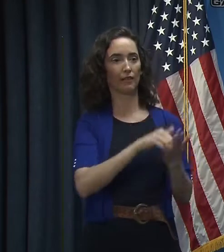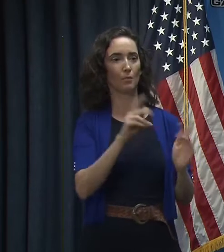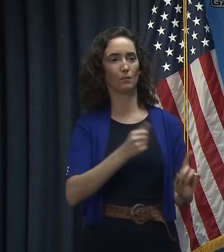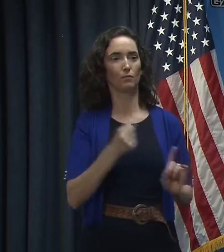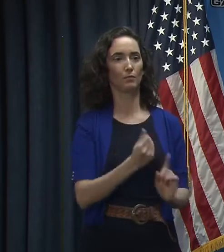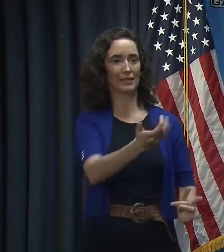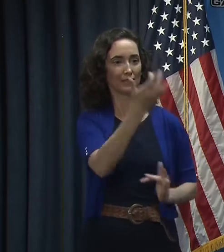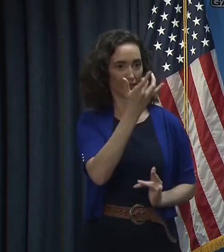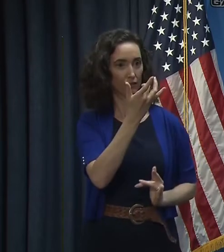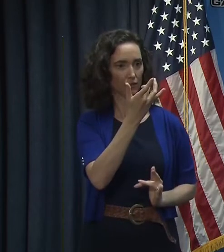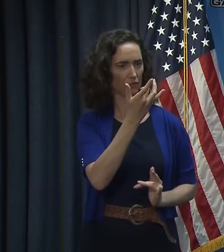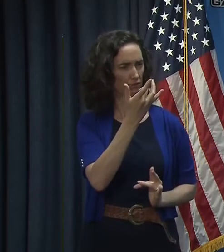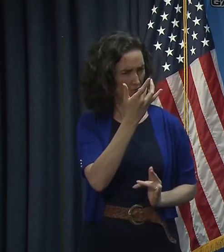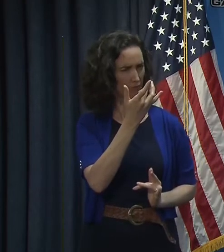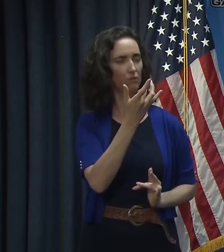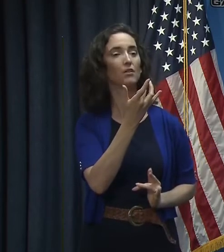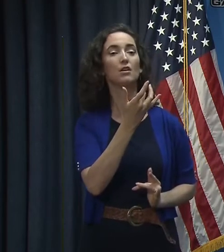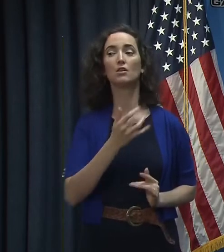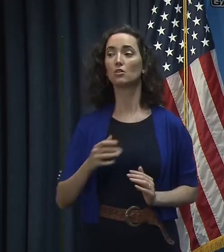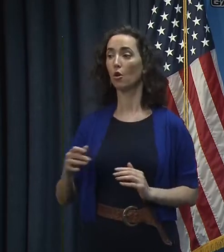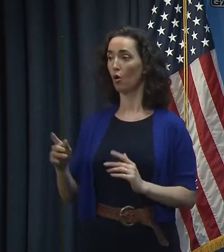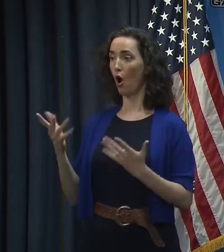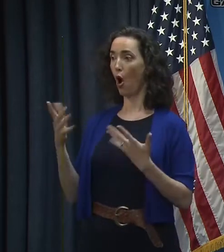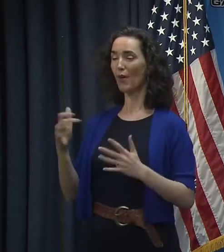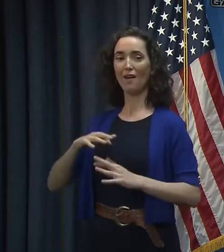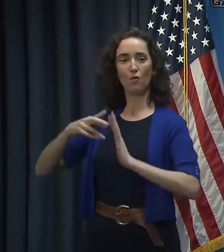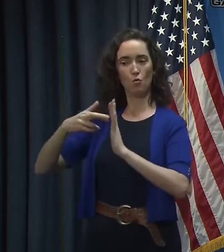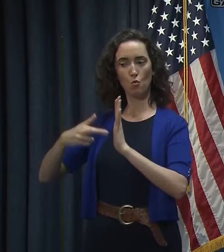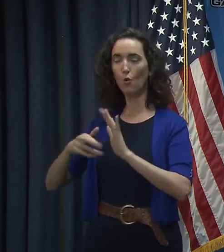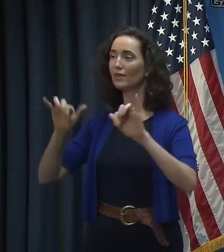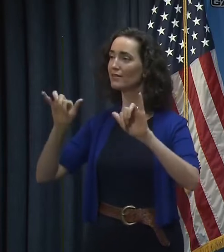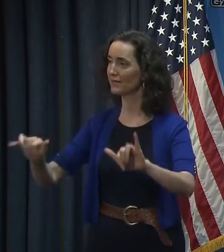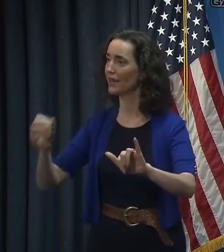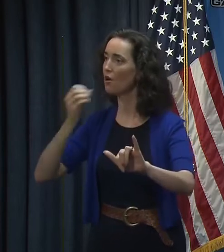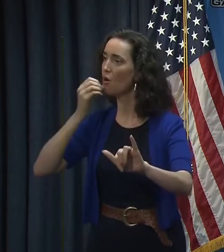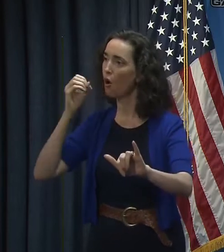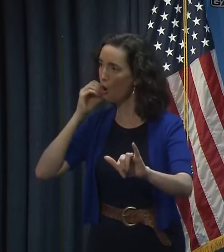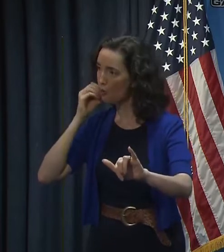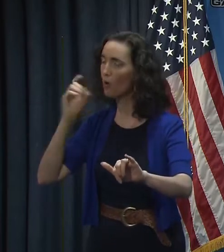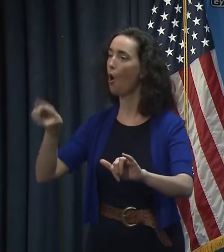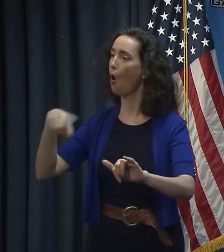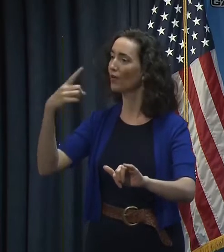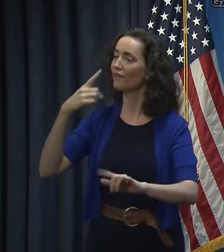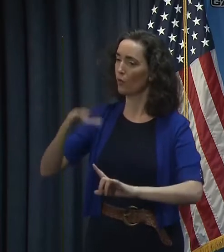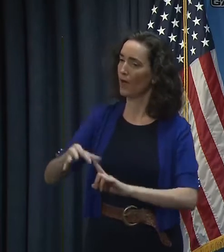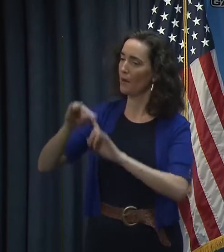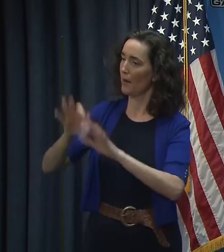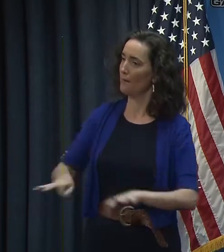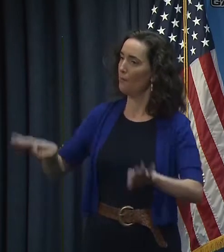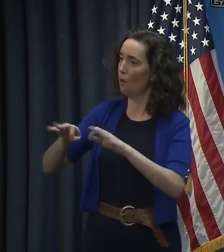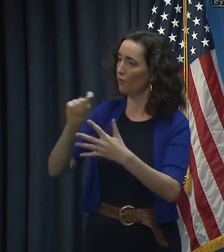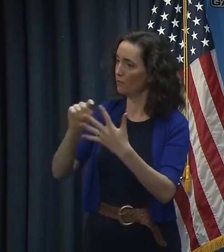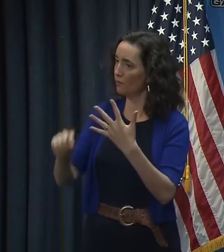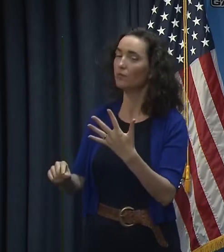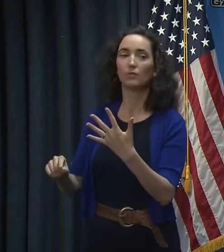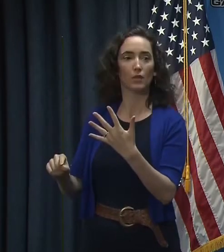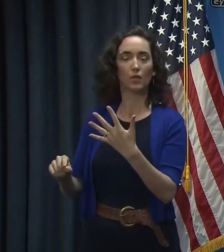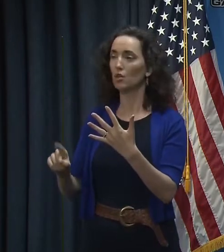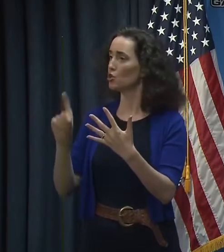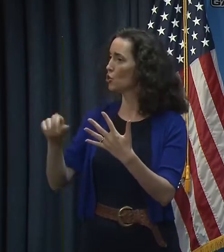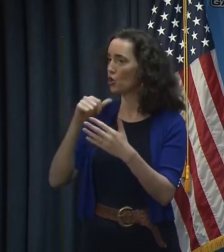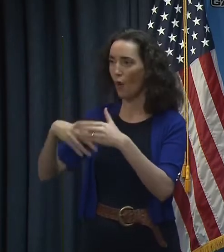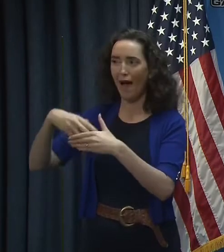And so they became ill when residents were under the restrictions to not leave their homes except for essential activities.